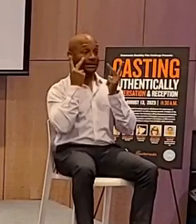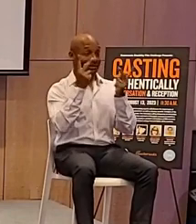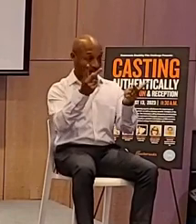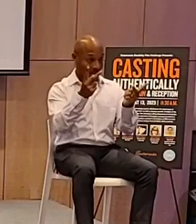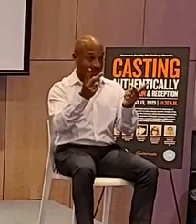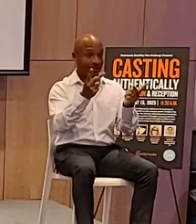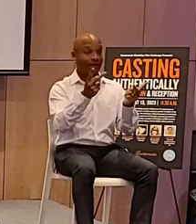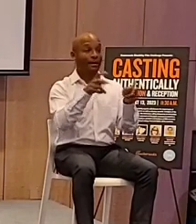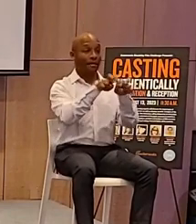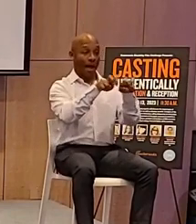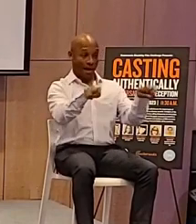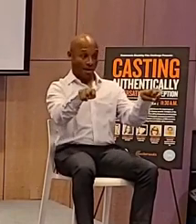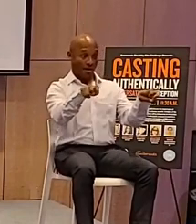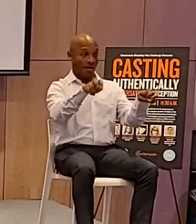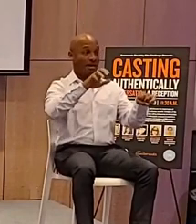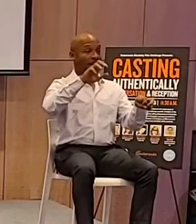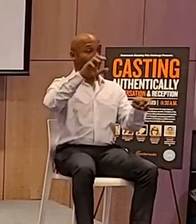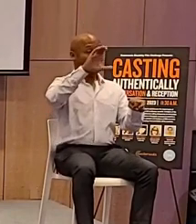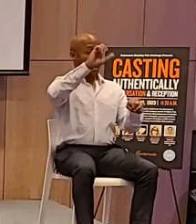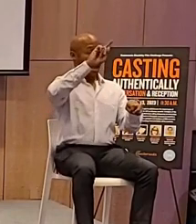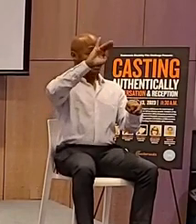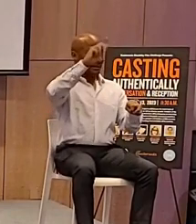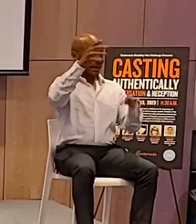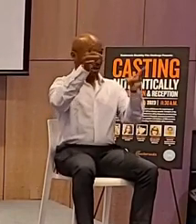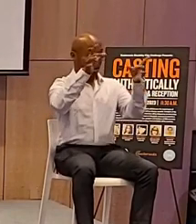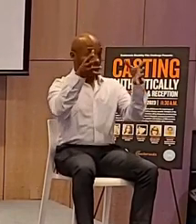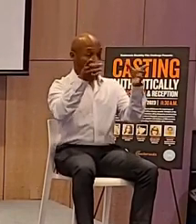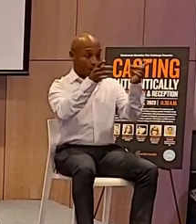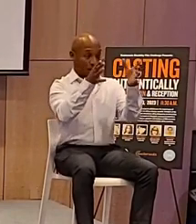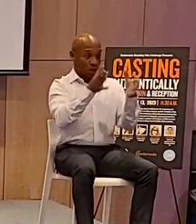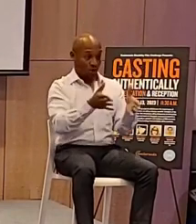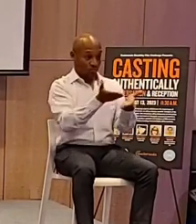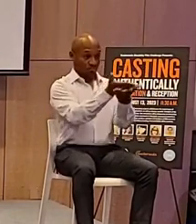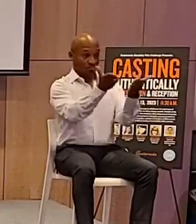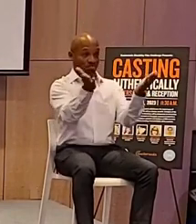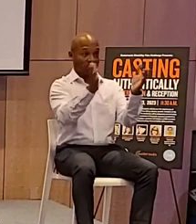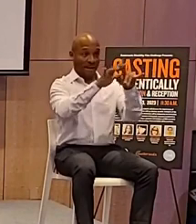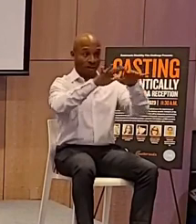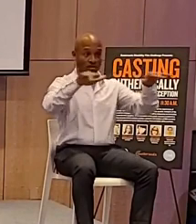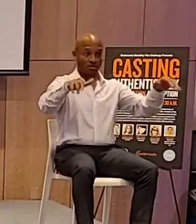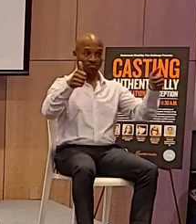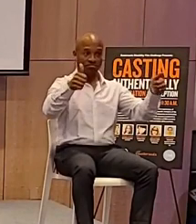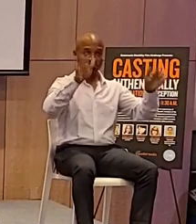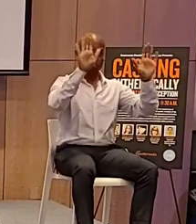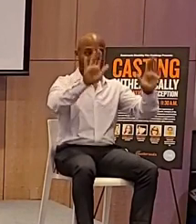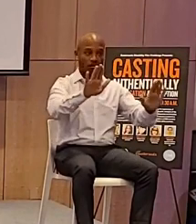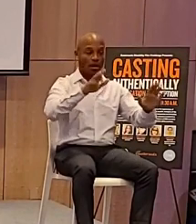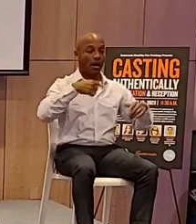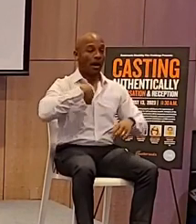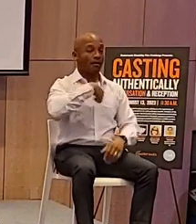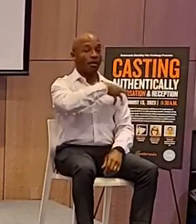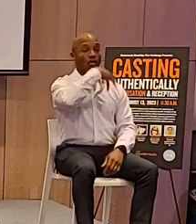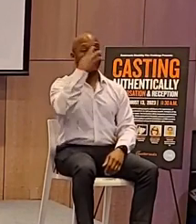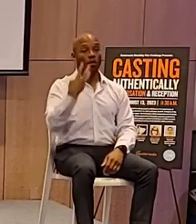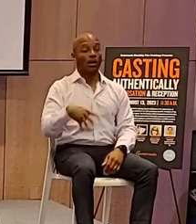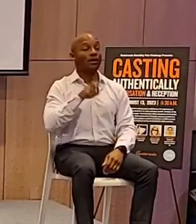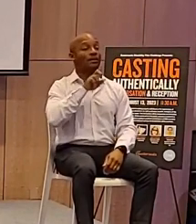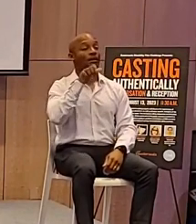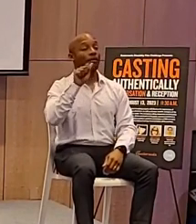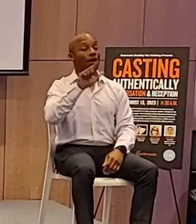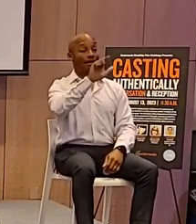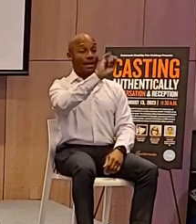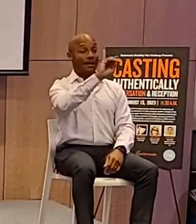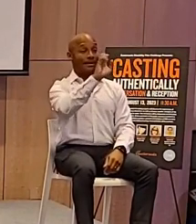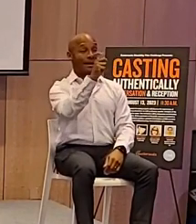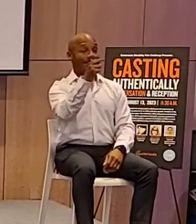diverse, which is so great. As a queer, disabled Latinx actor, it's been so hard to penetrate